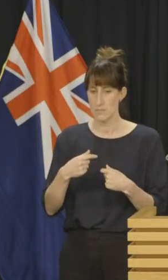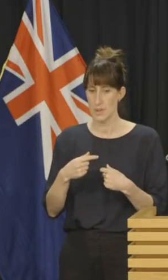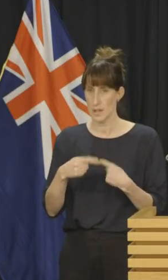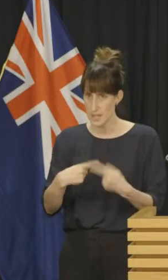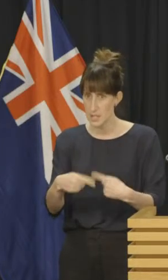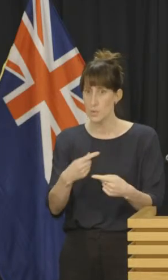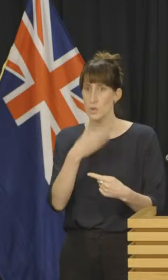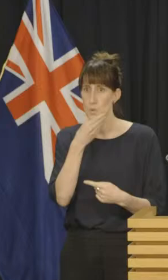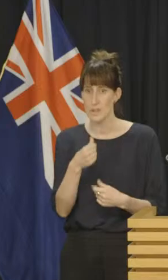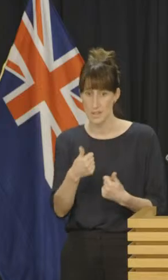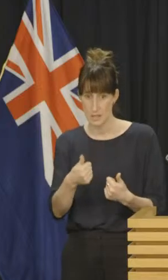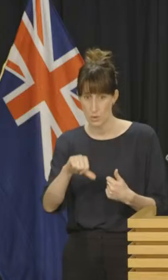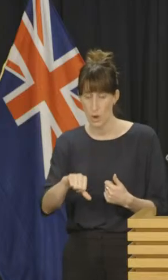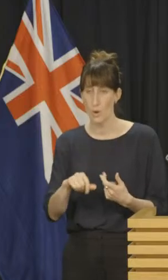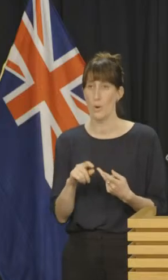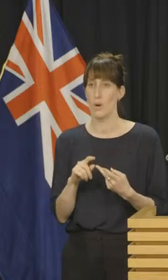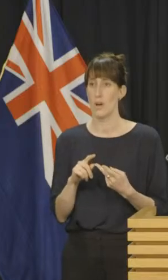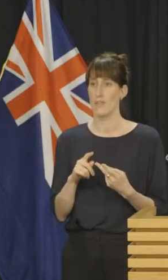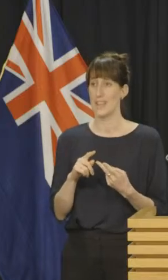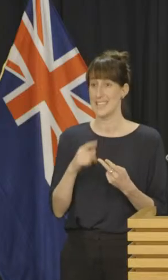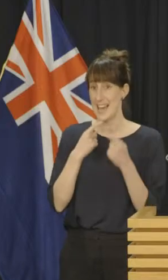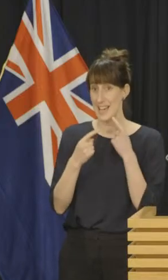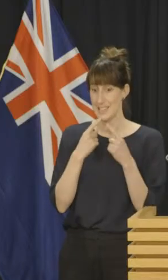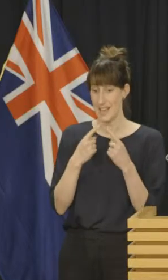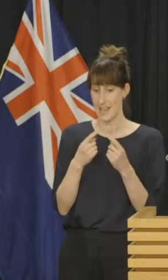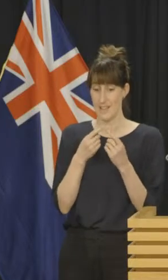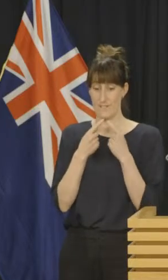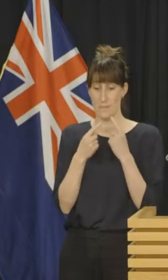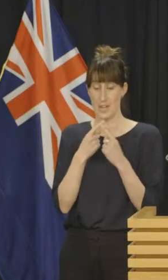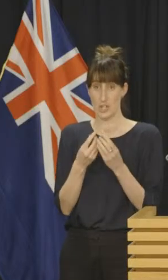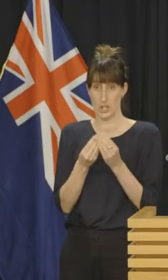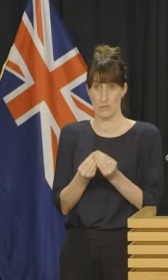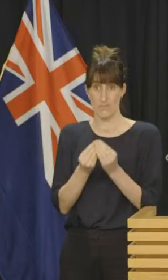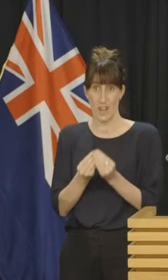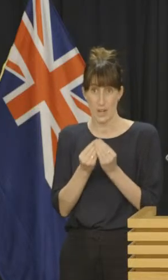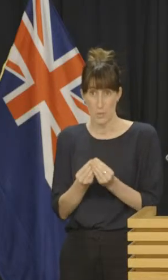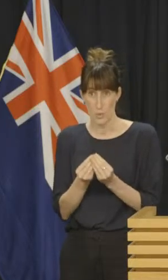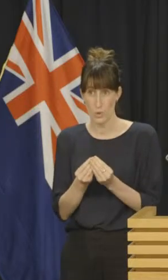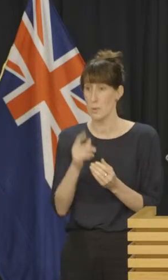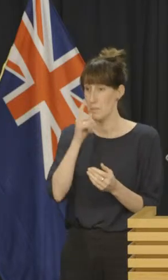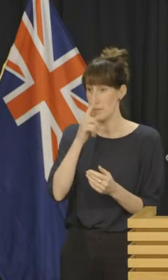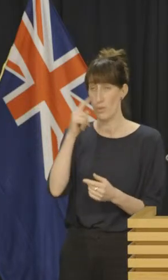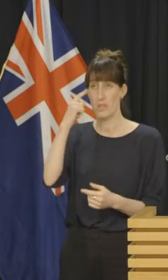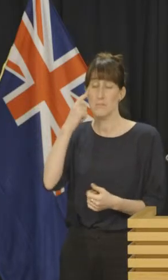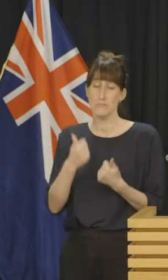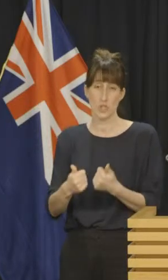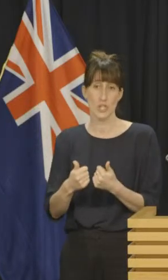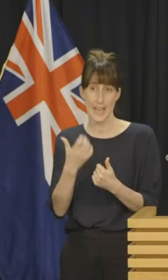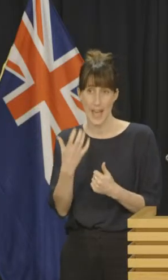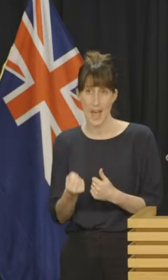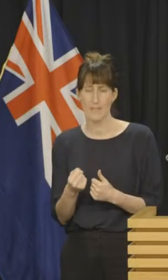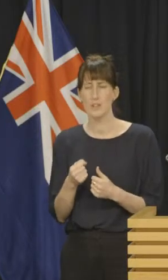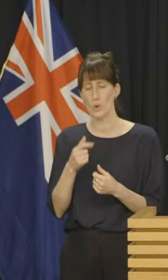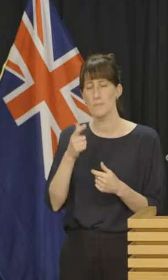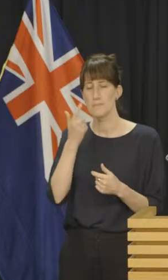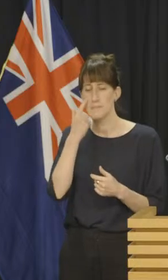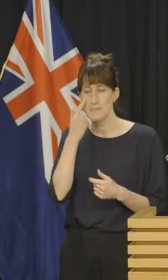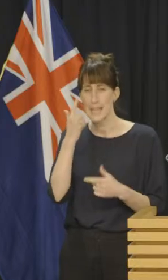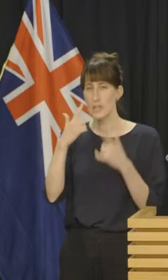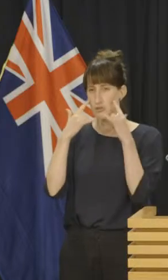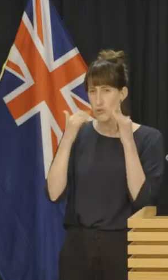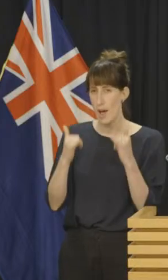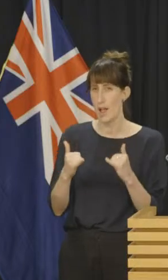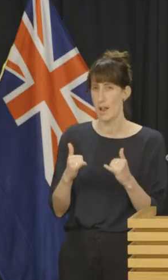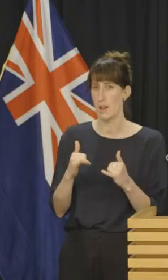provide useful data? Do they find it useful? You know, those are the sorts of things that we want to be able to test through the next